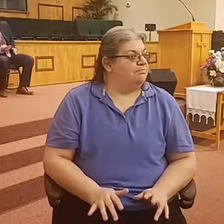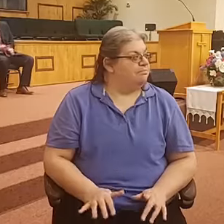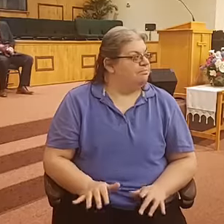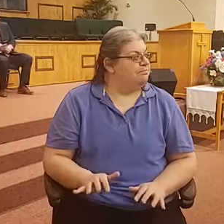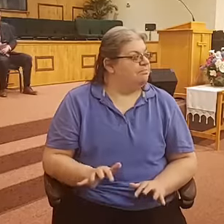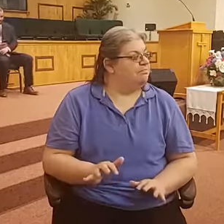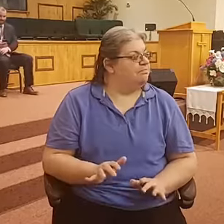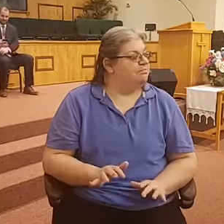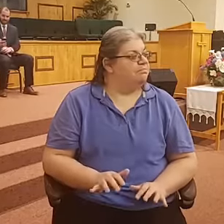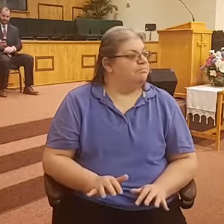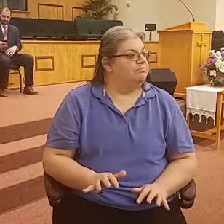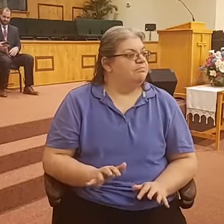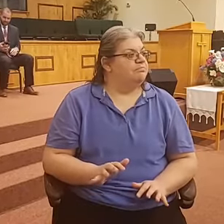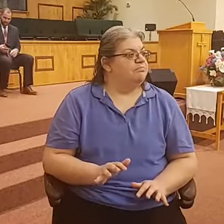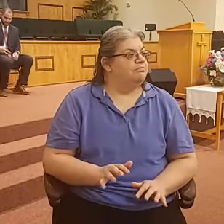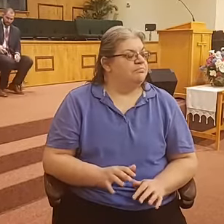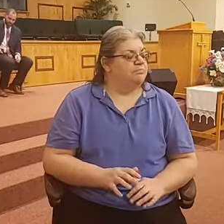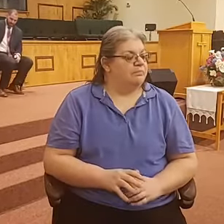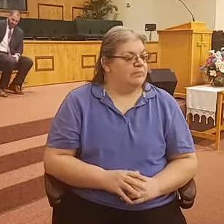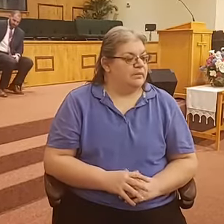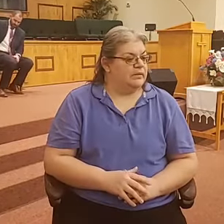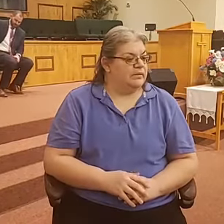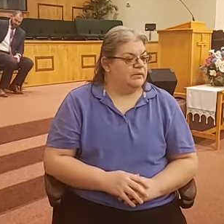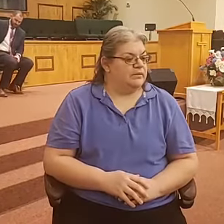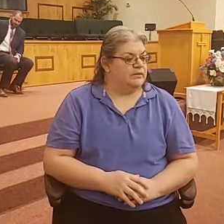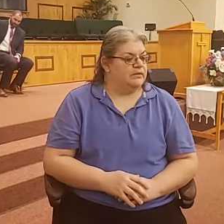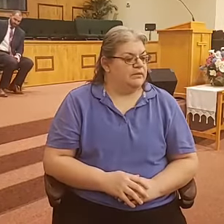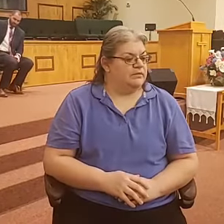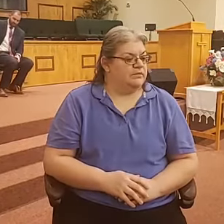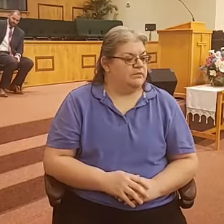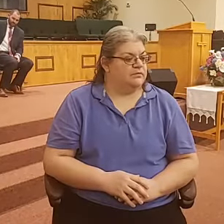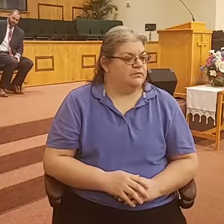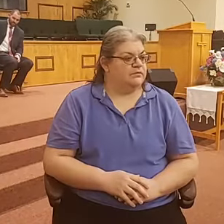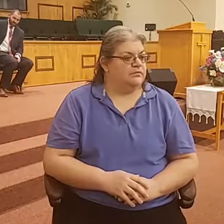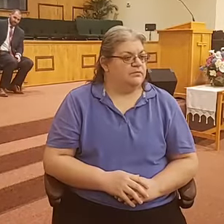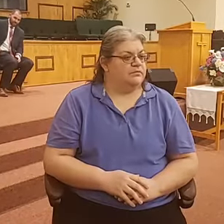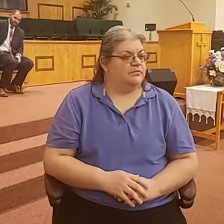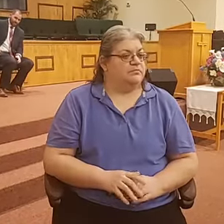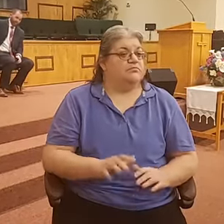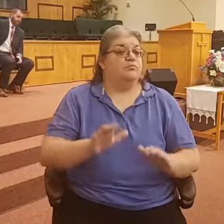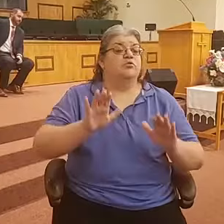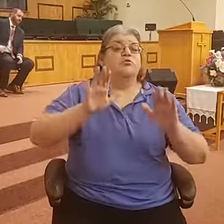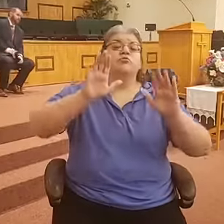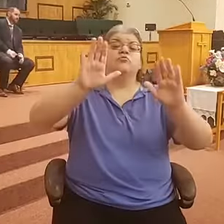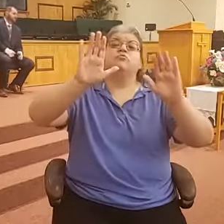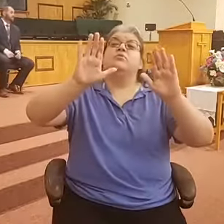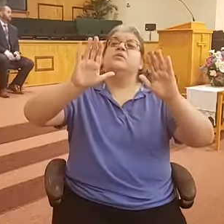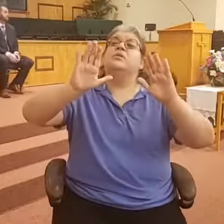Great is thy faith.